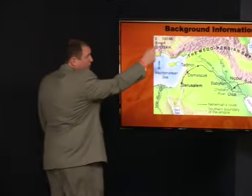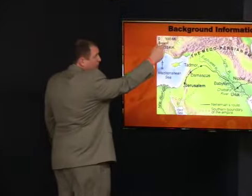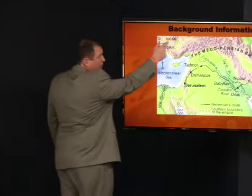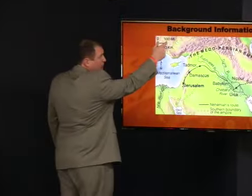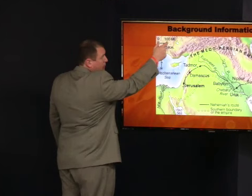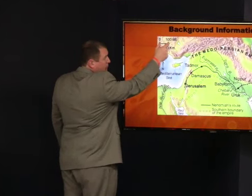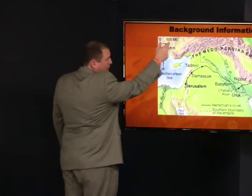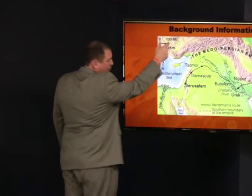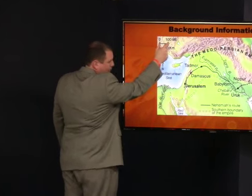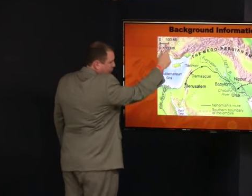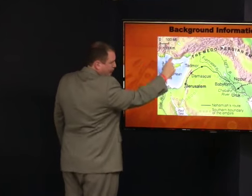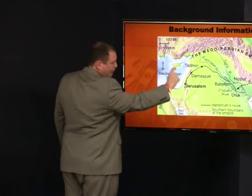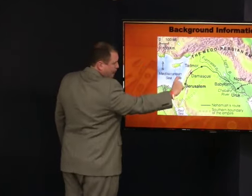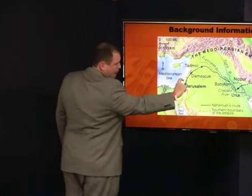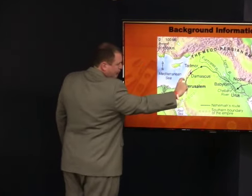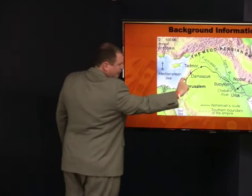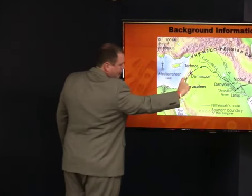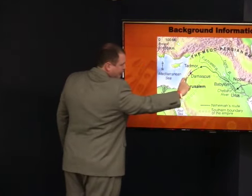how many miles there is that route.